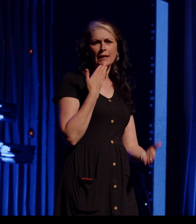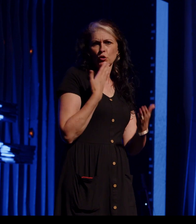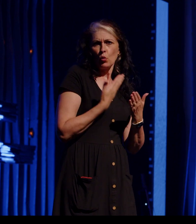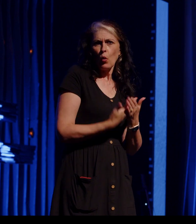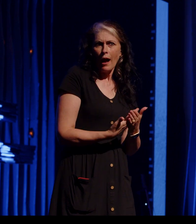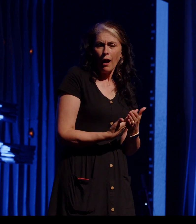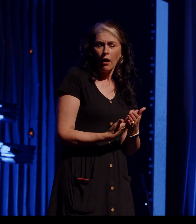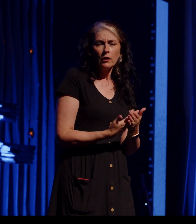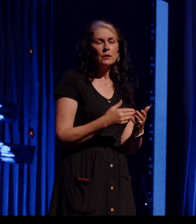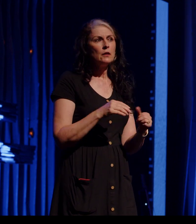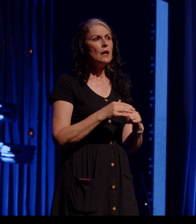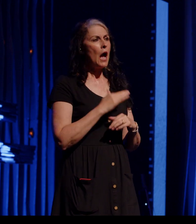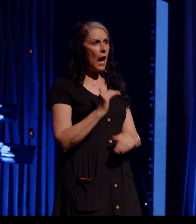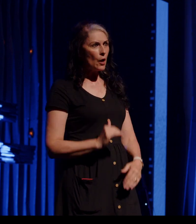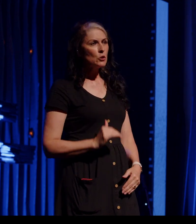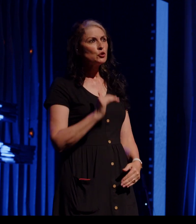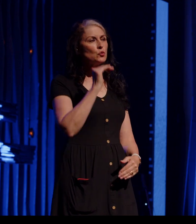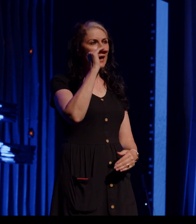I was raised